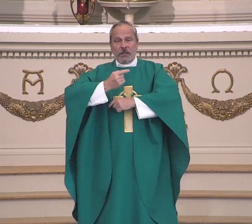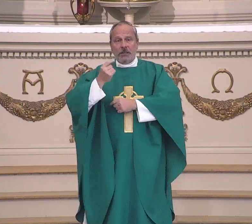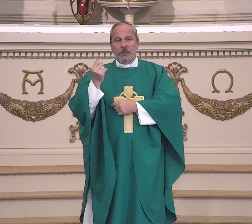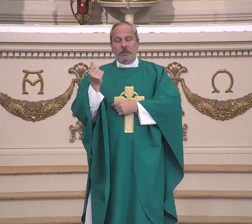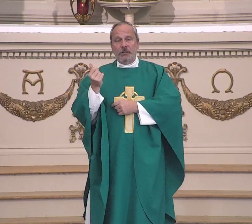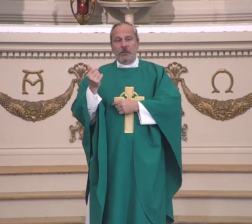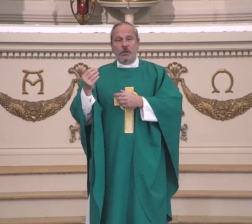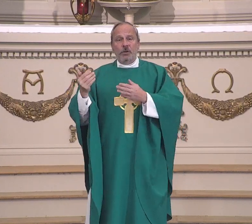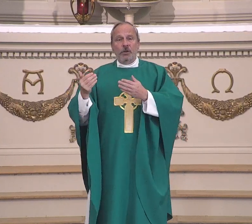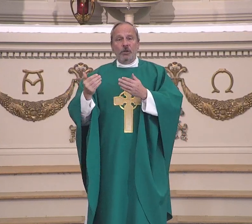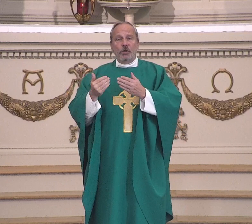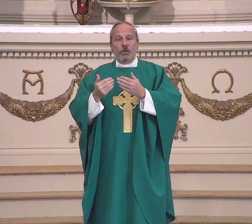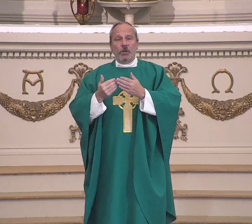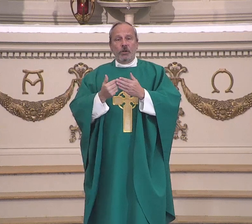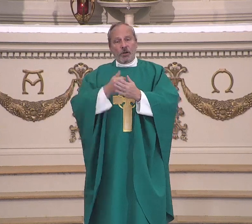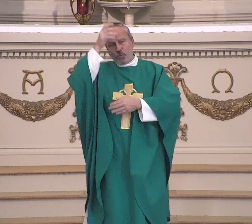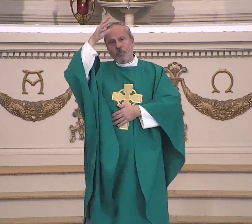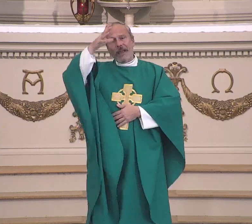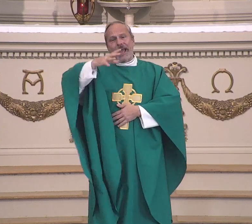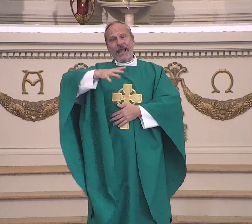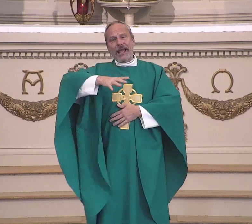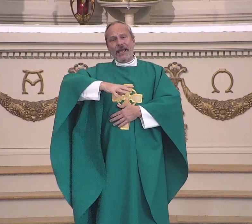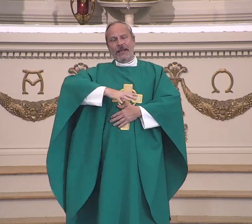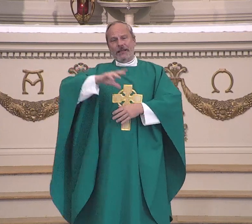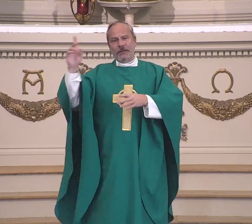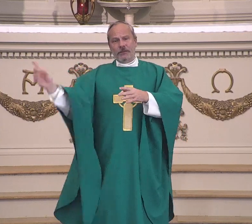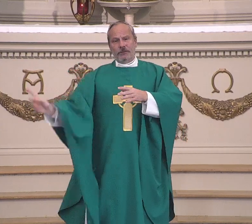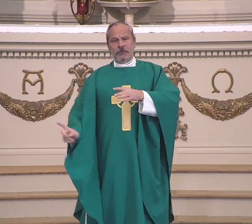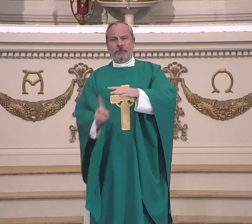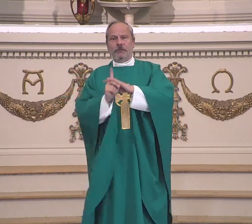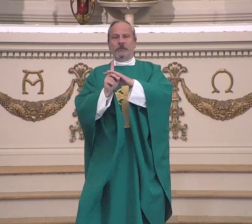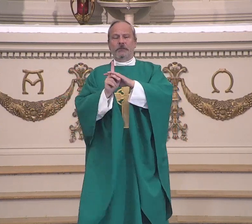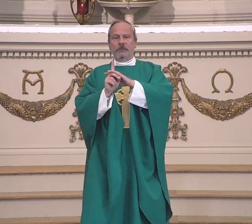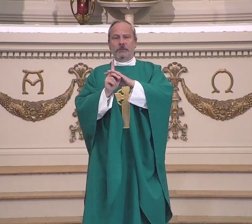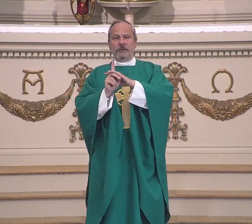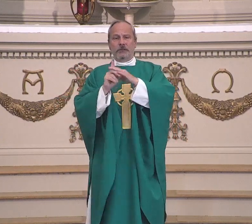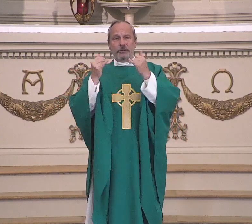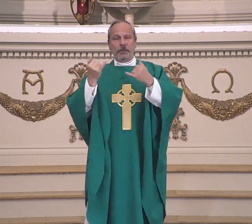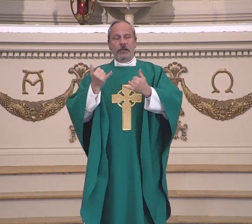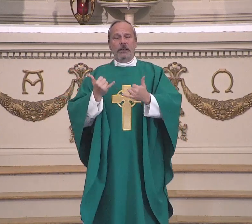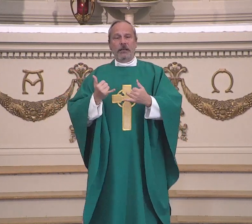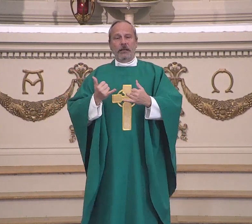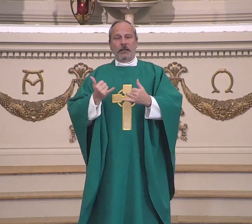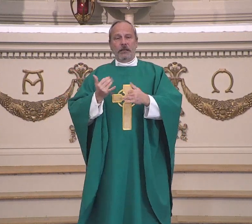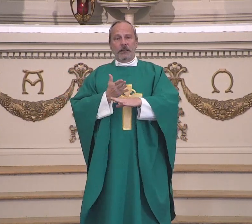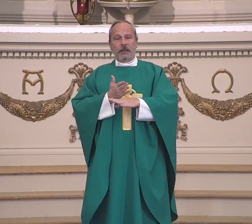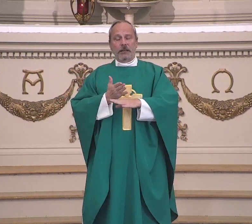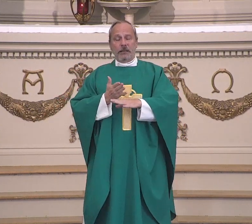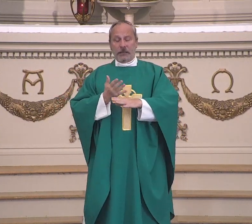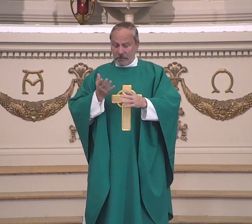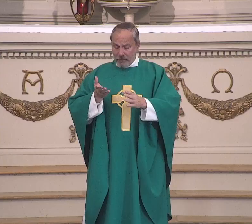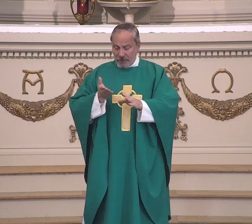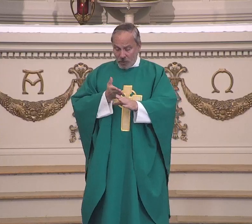Today is a day that we celebrate the newness of a man